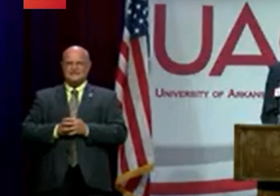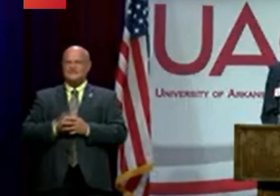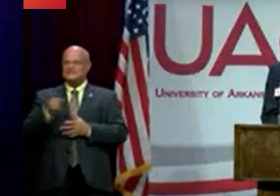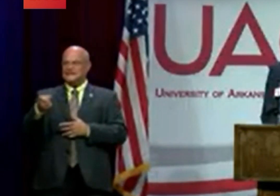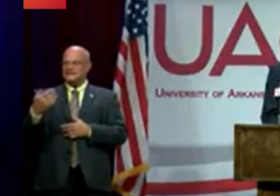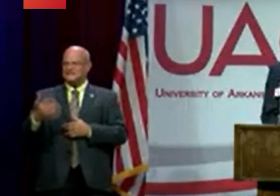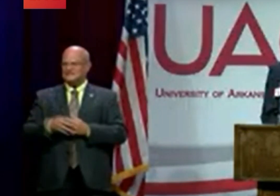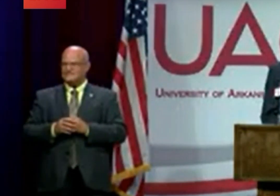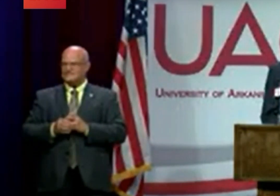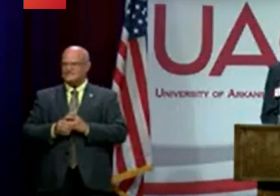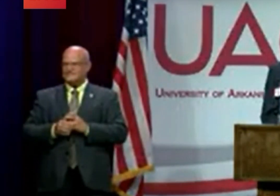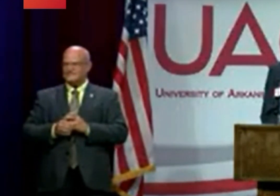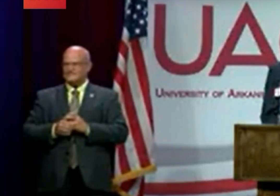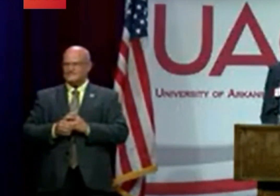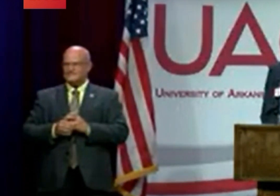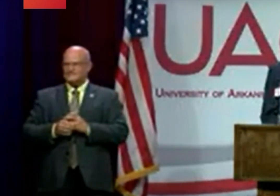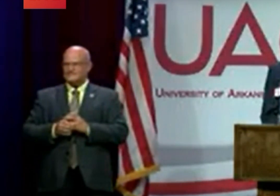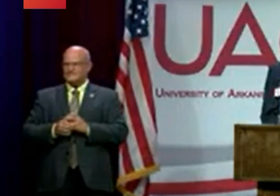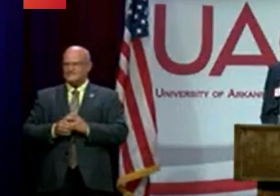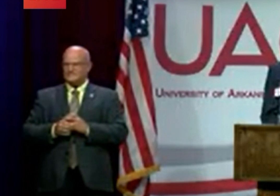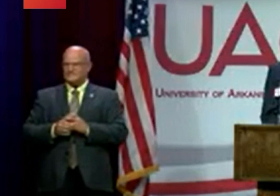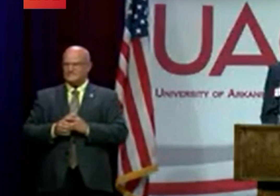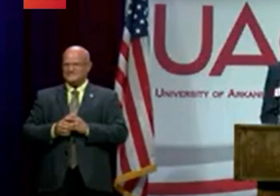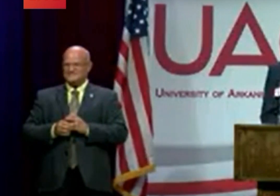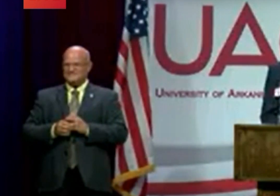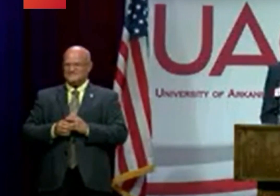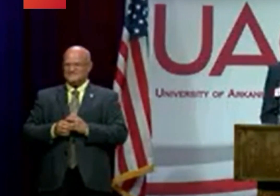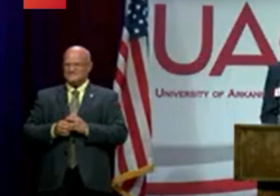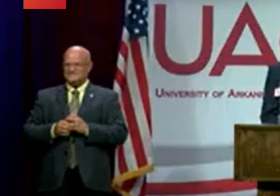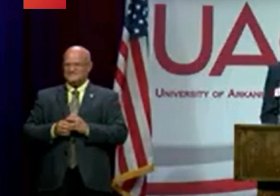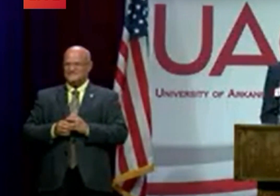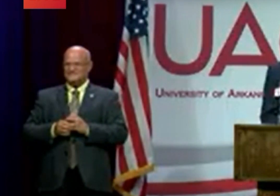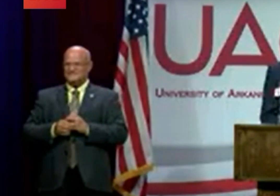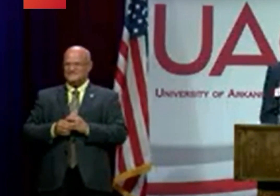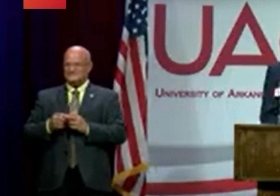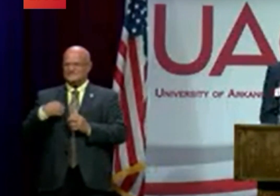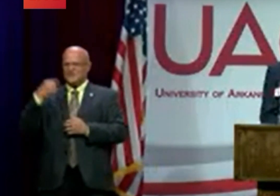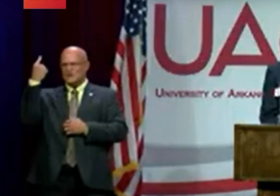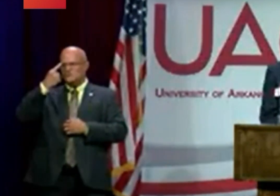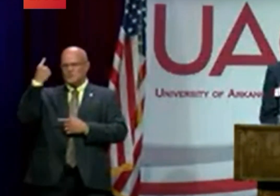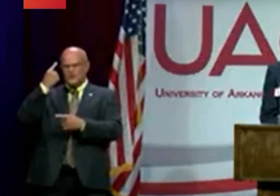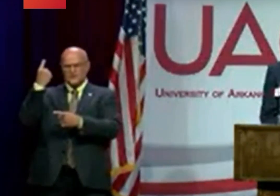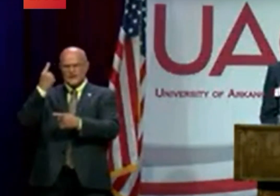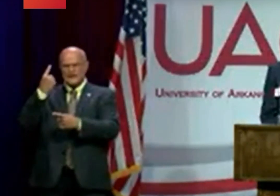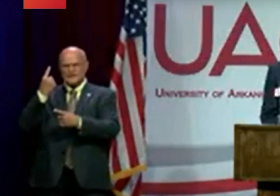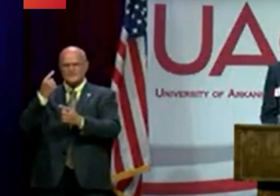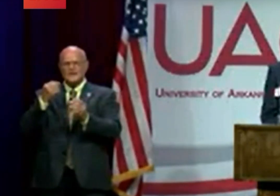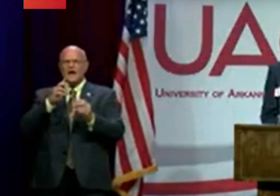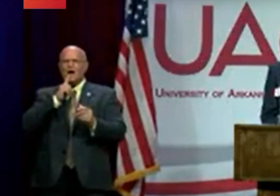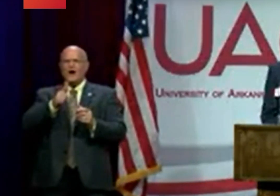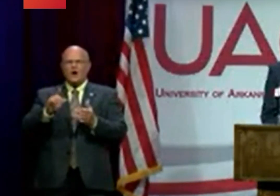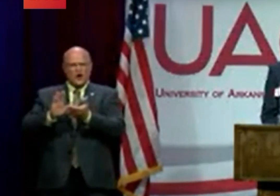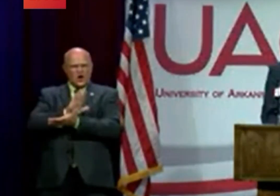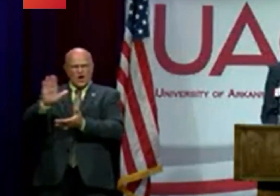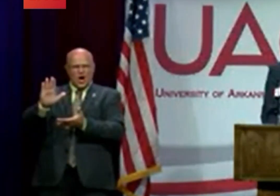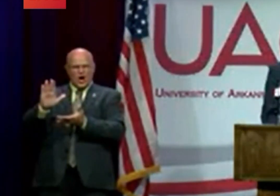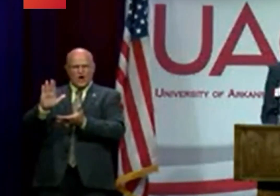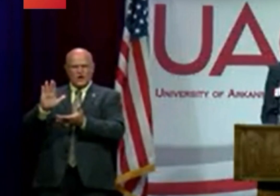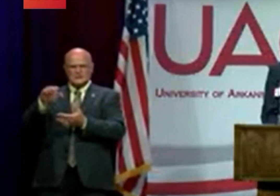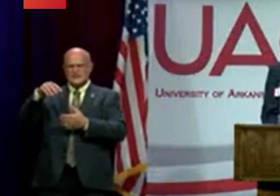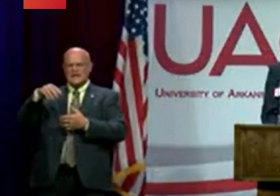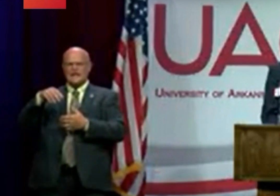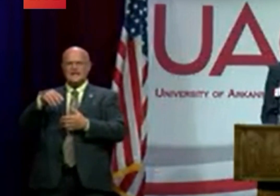Yes, ma'am. Should I? Okay. I was wondering, how are our colleges and